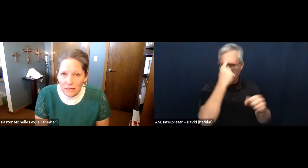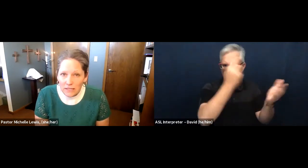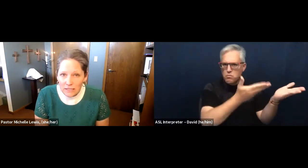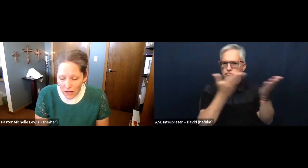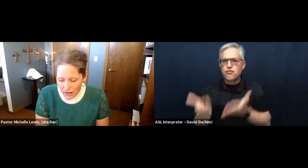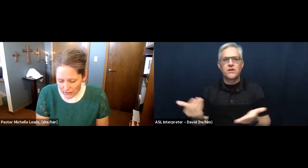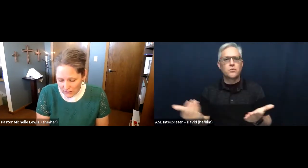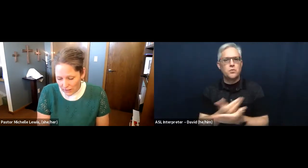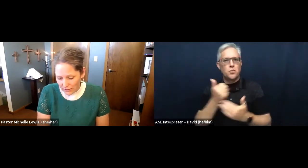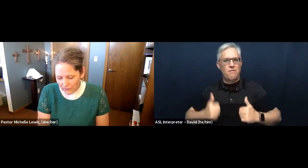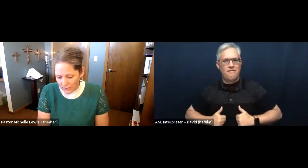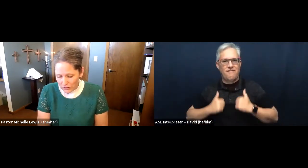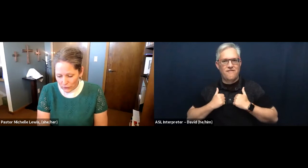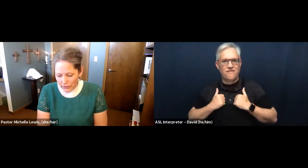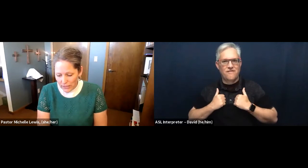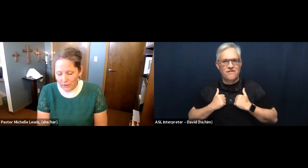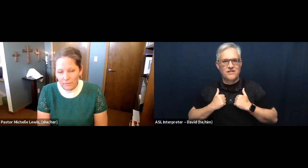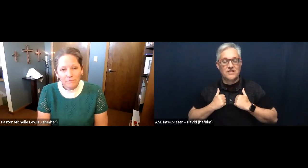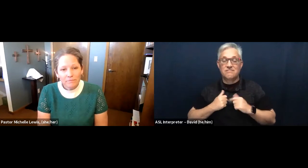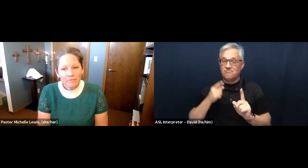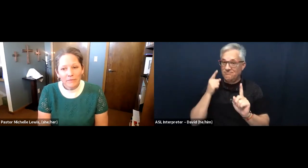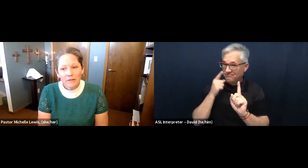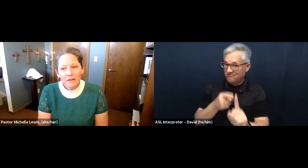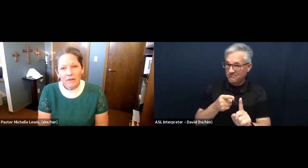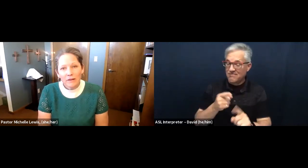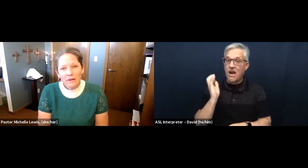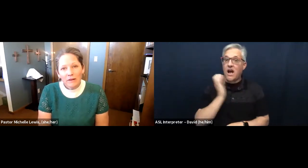Death is not the end of the story.